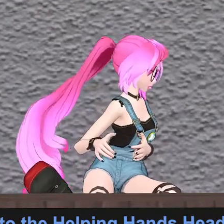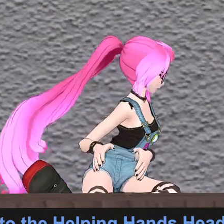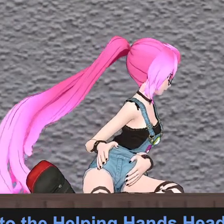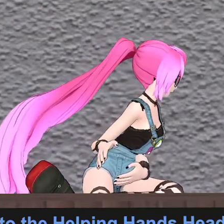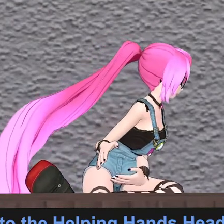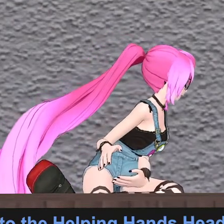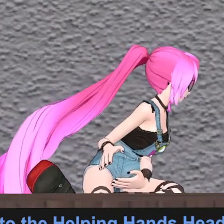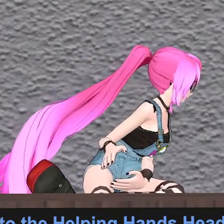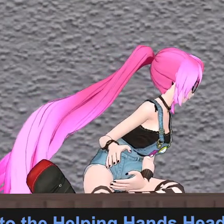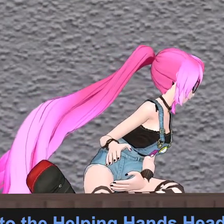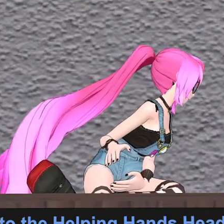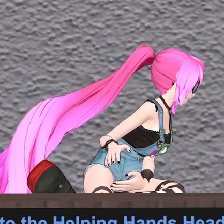sign.